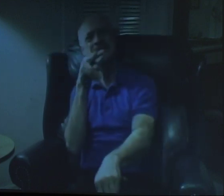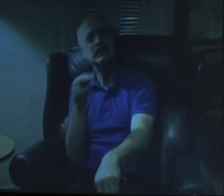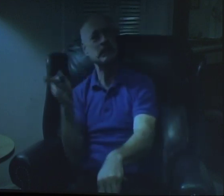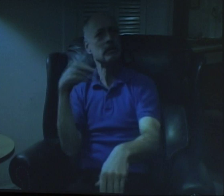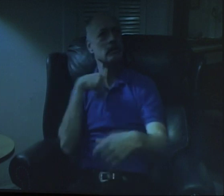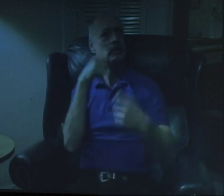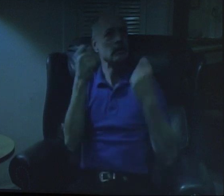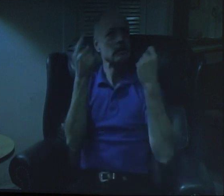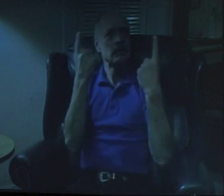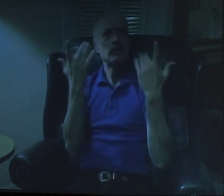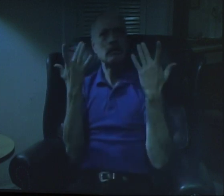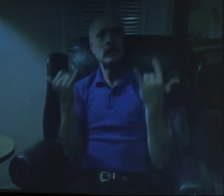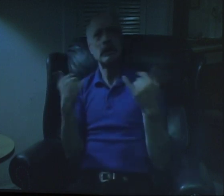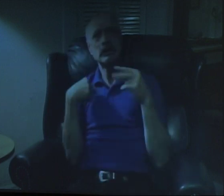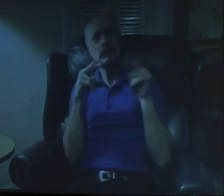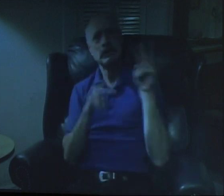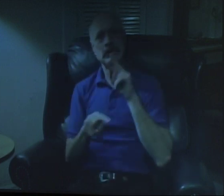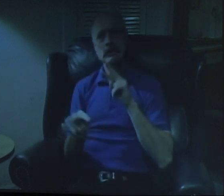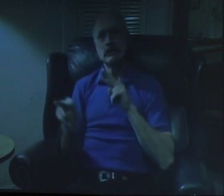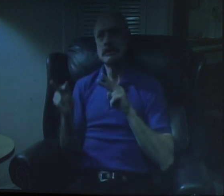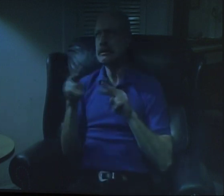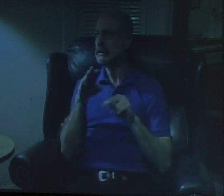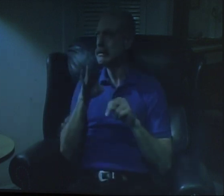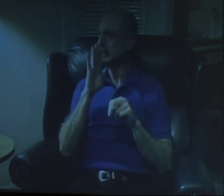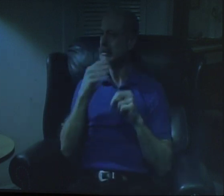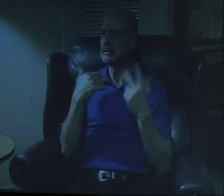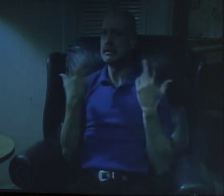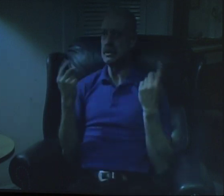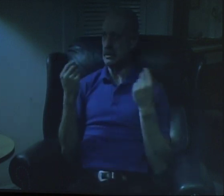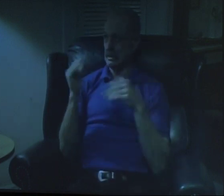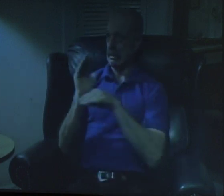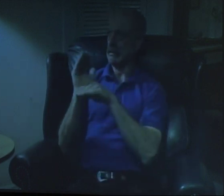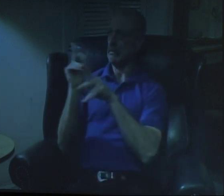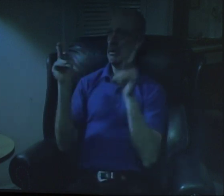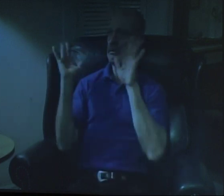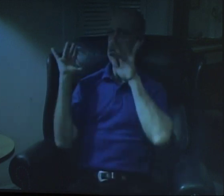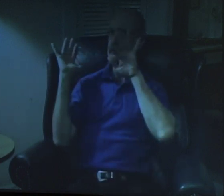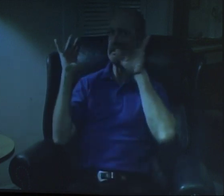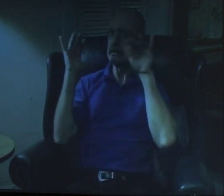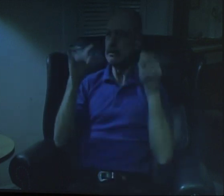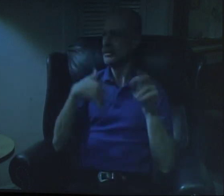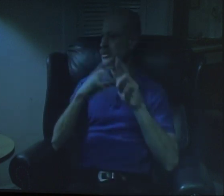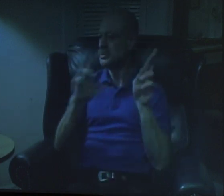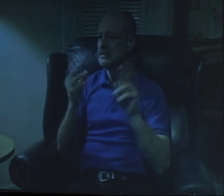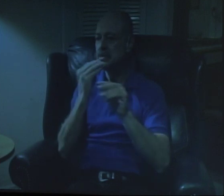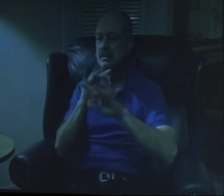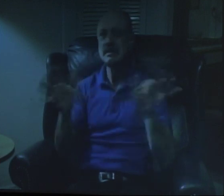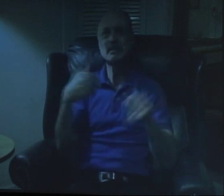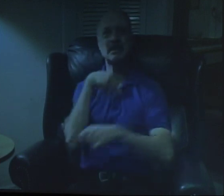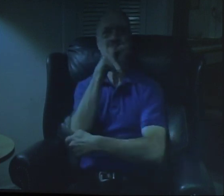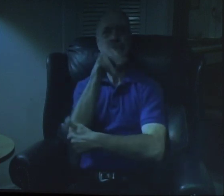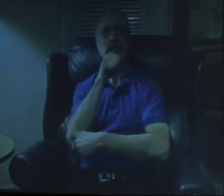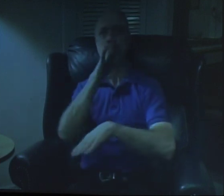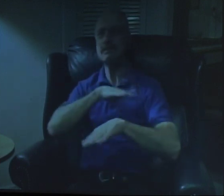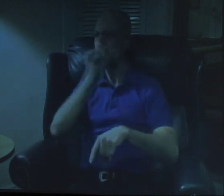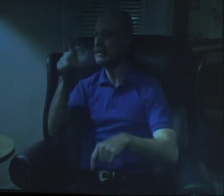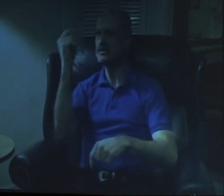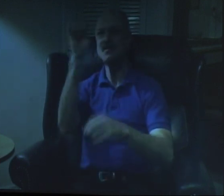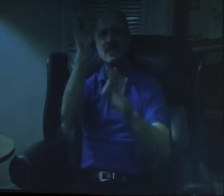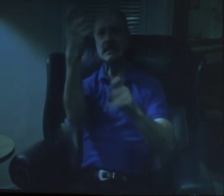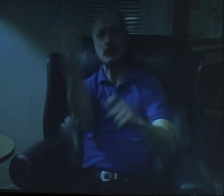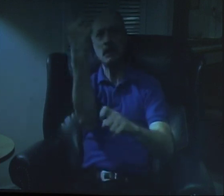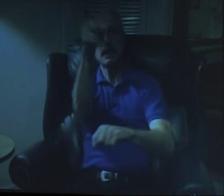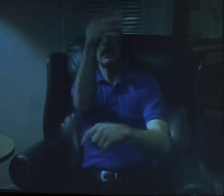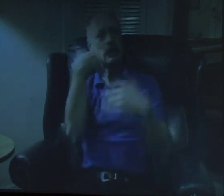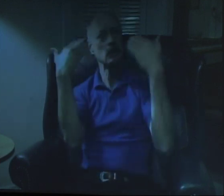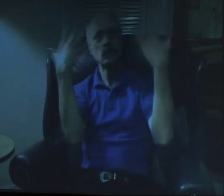good. He was looking at another person. That other person was looking back. And we couldn't figure out what the problem was, and the party was that